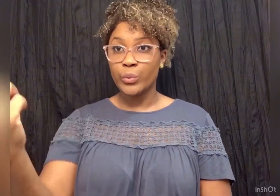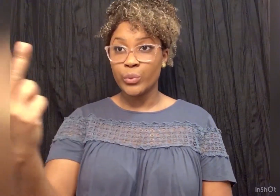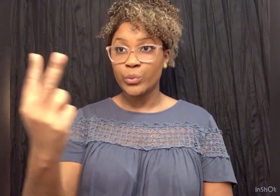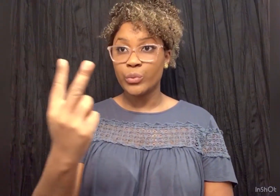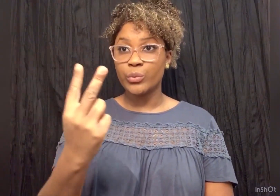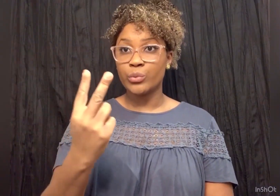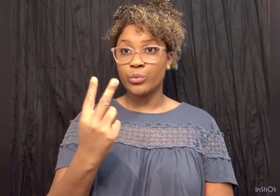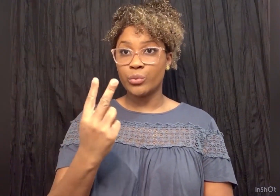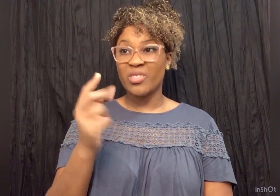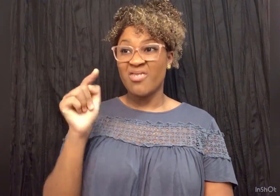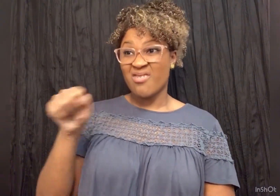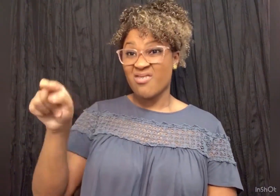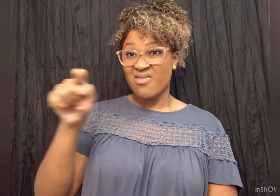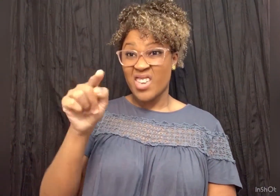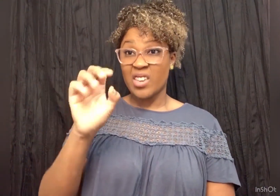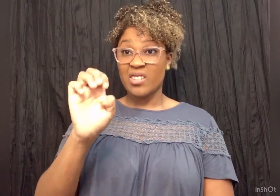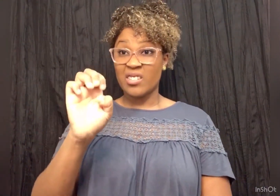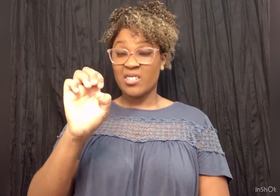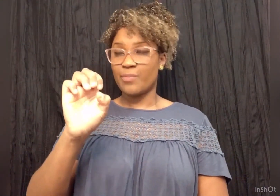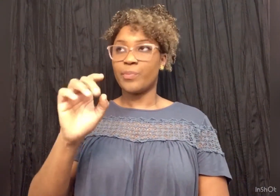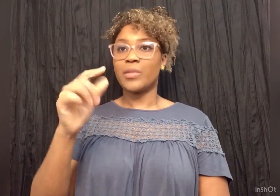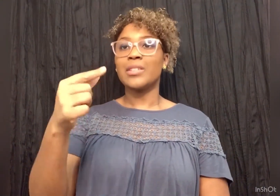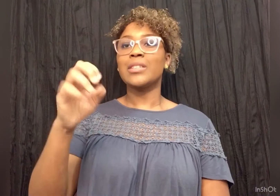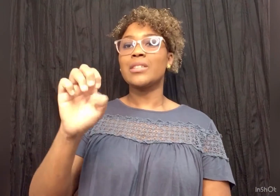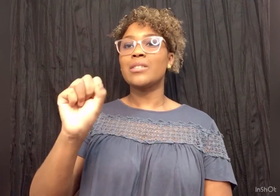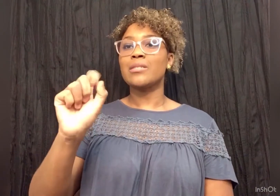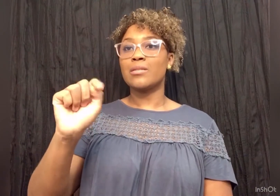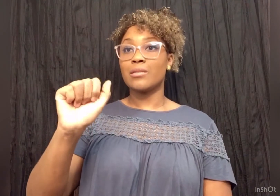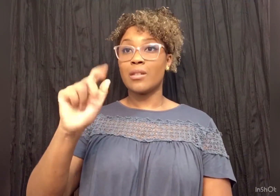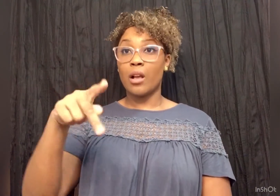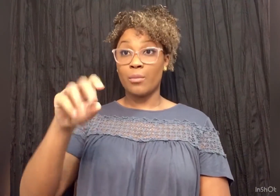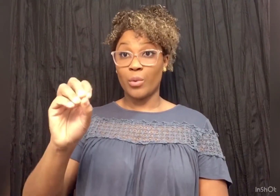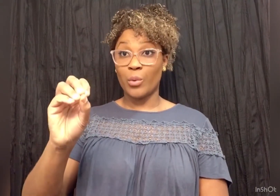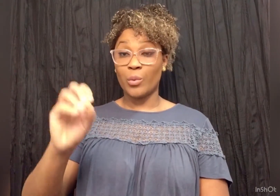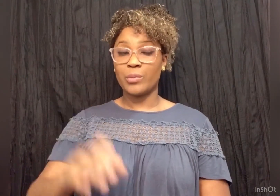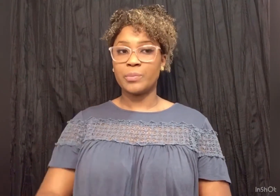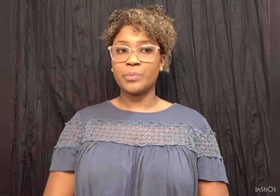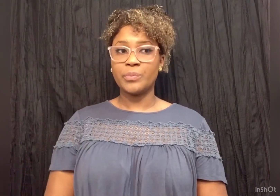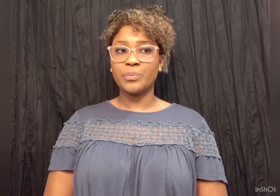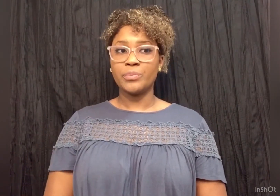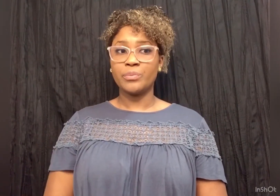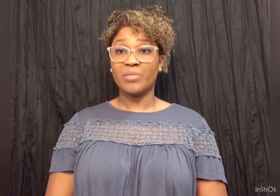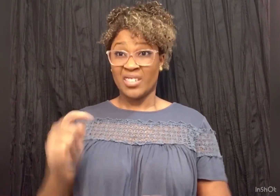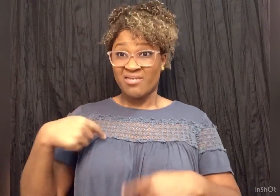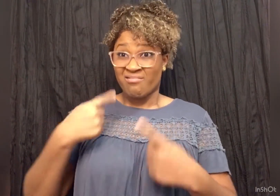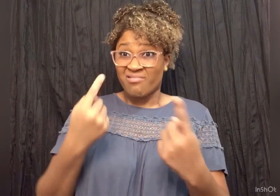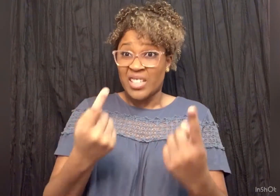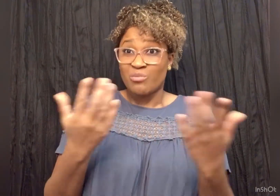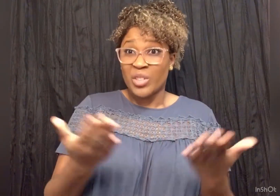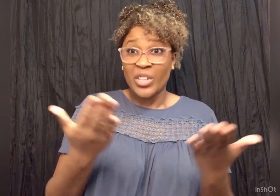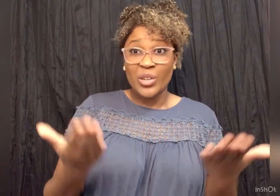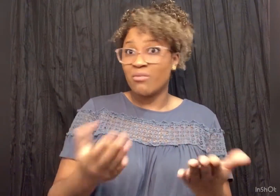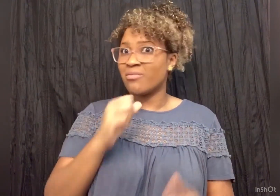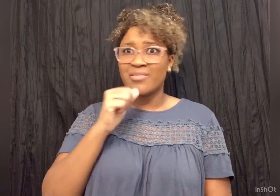Gestapo. Since we've been here, we have not seen a single officer."